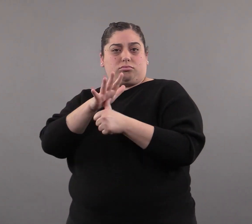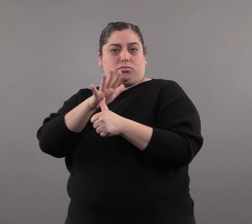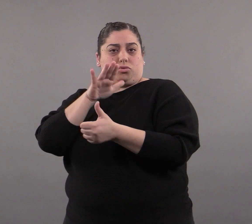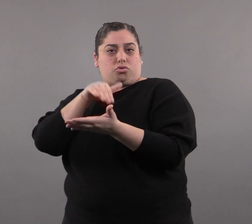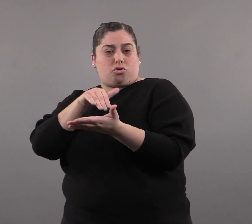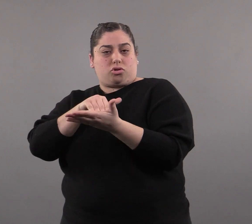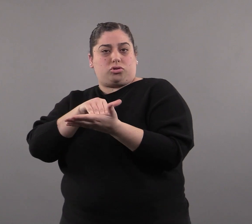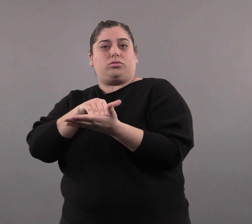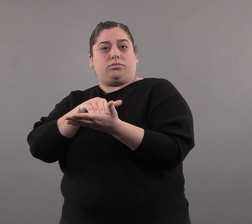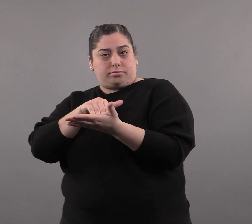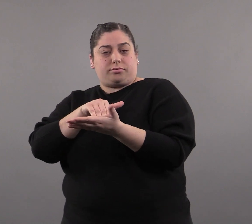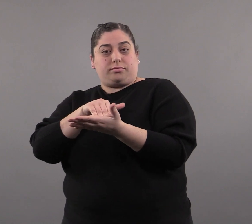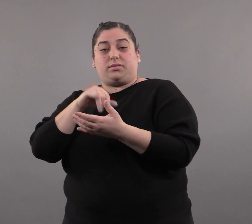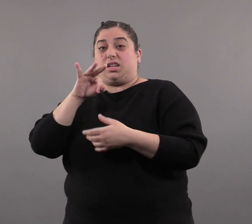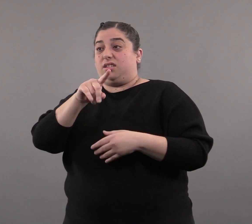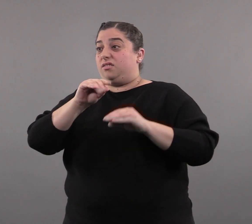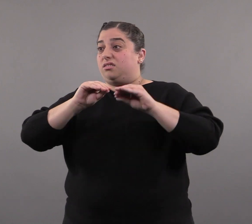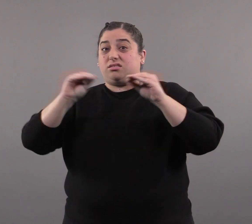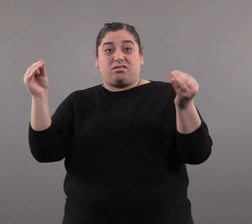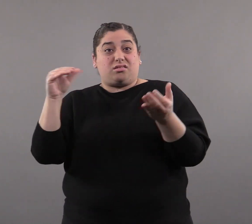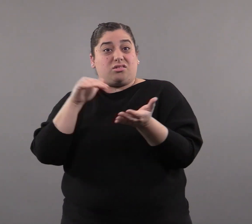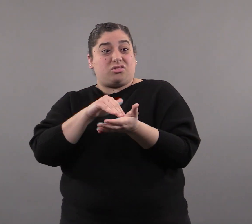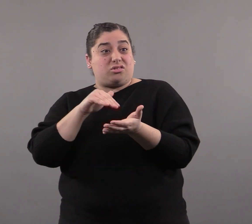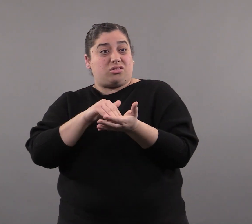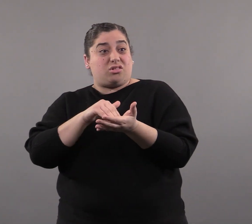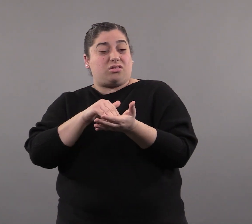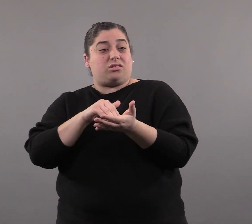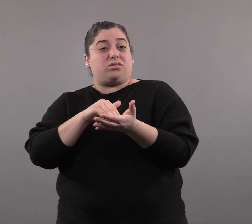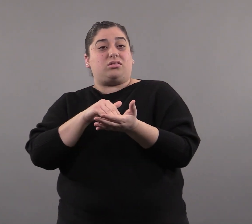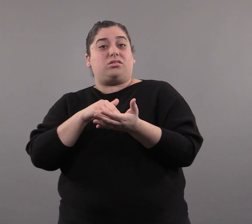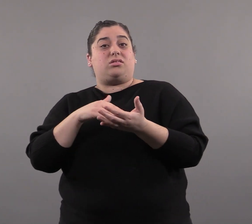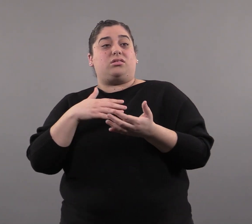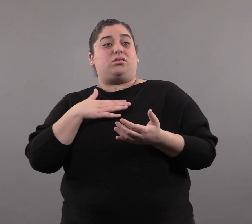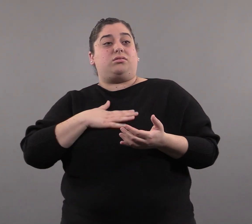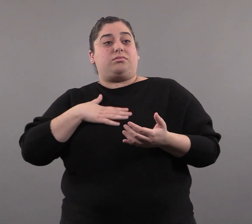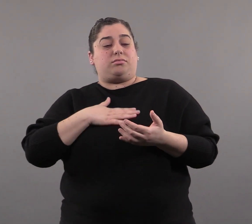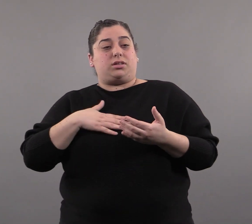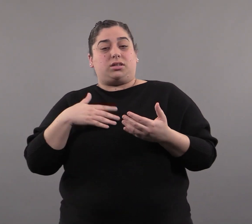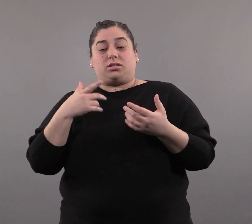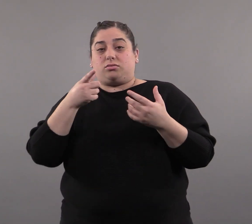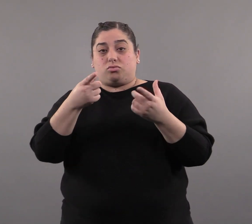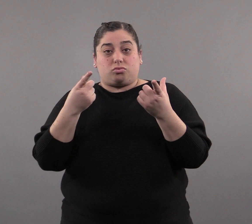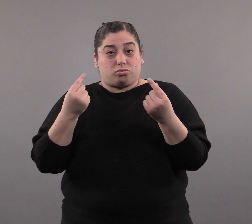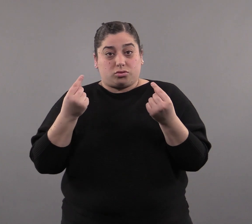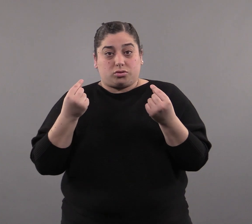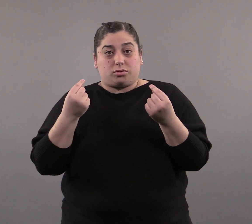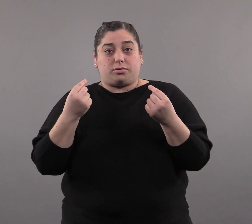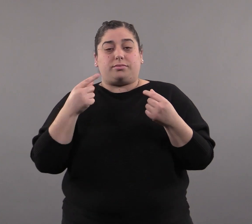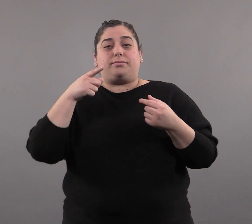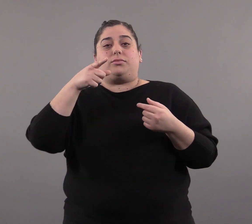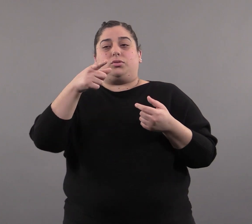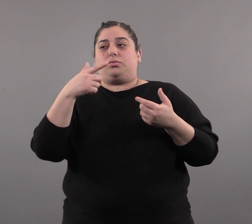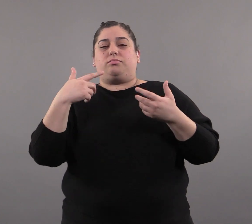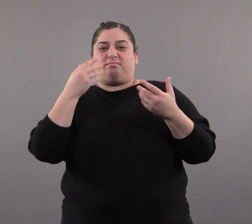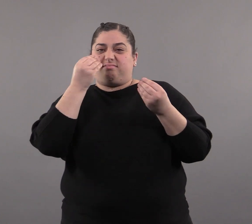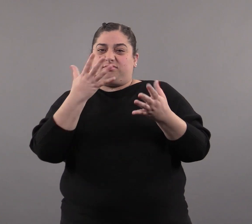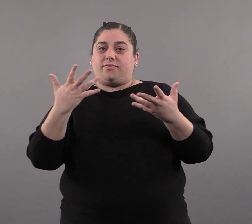who do not have an established healthcare provider, we have an intimate partnership with 211 San Diego. They can